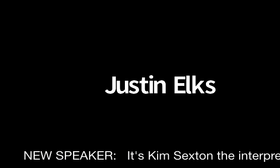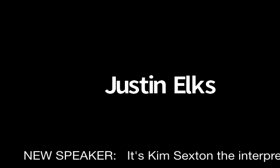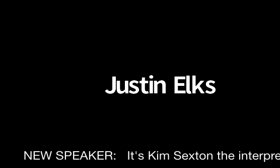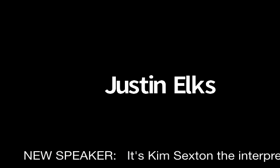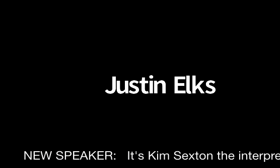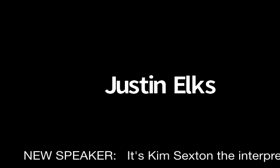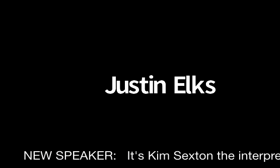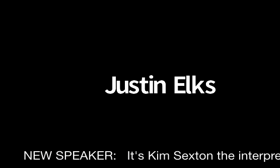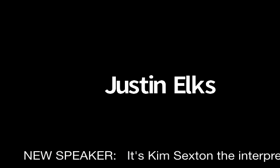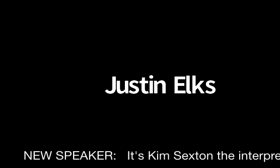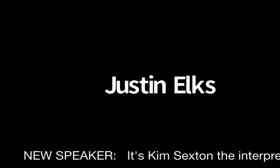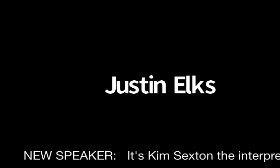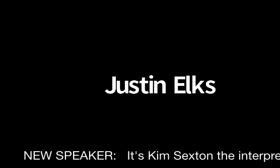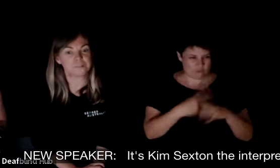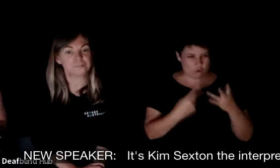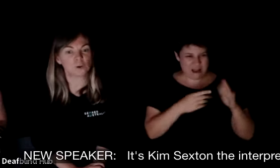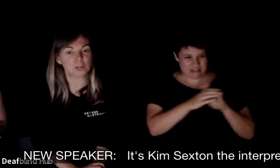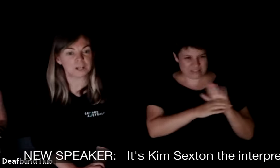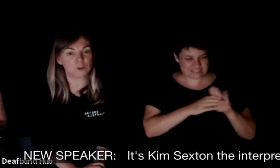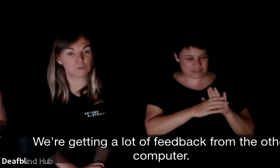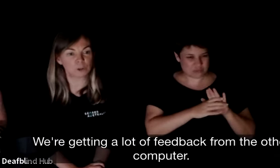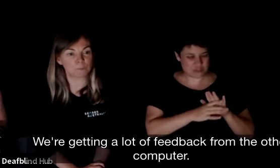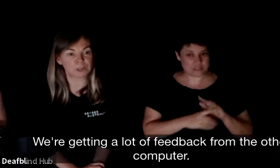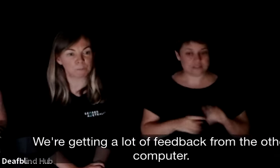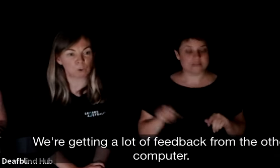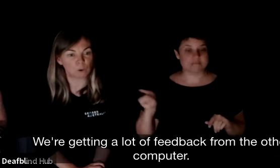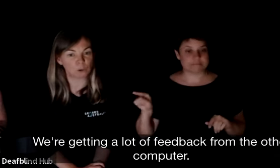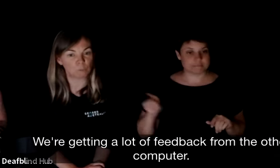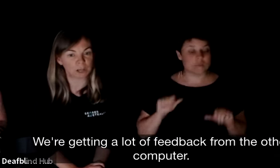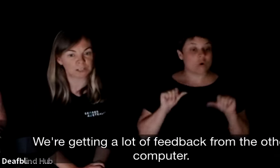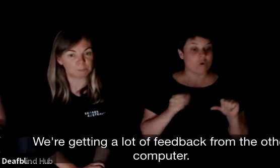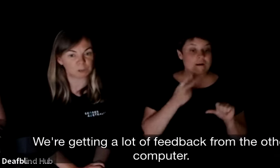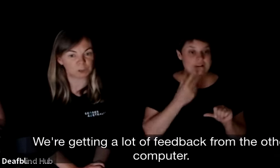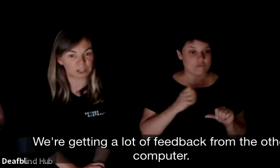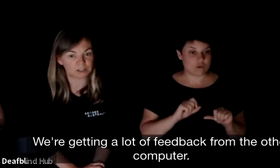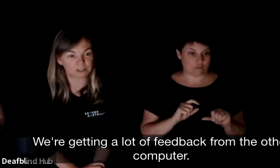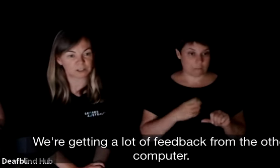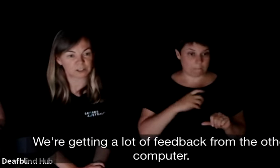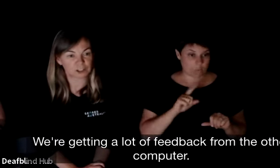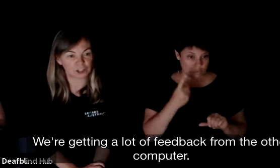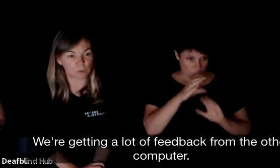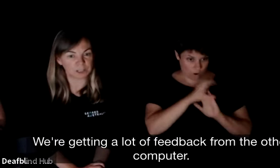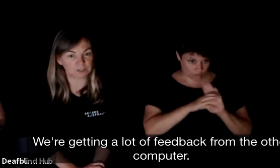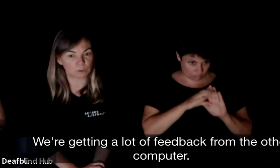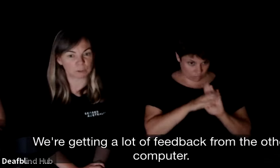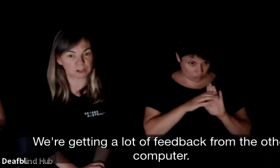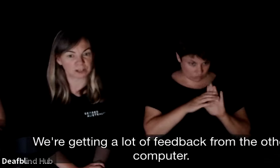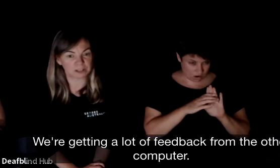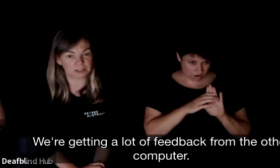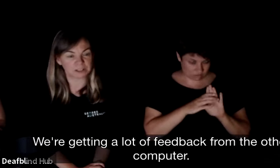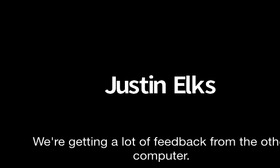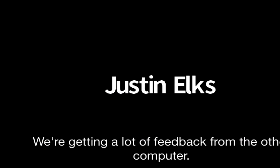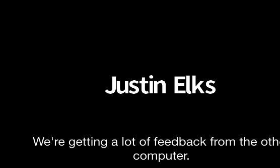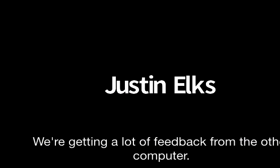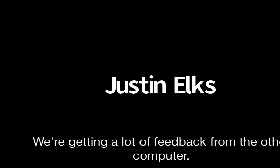computer. Okay. If you're in a room with more than one computer showing the